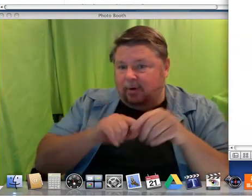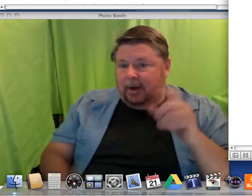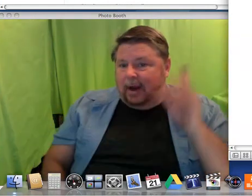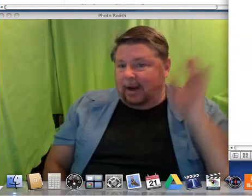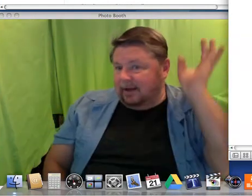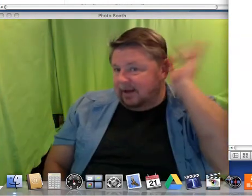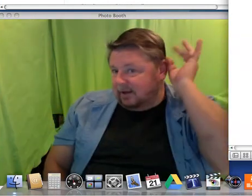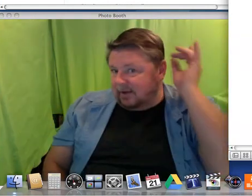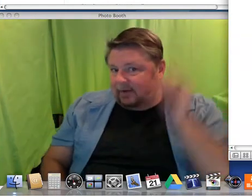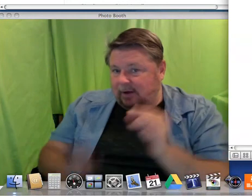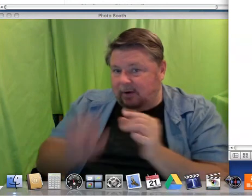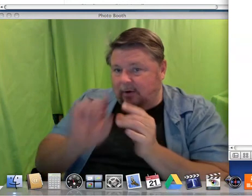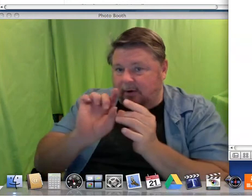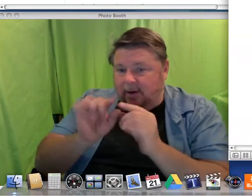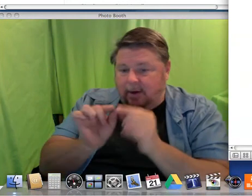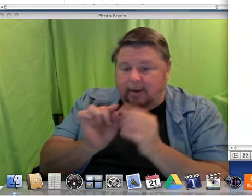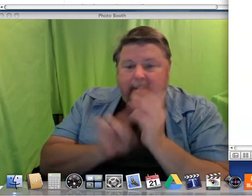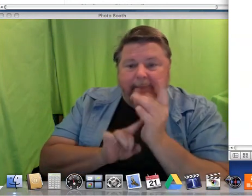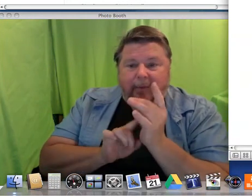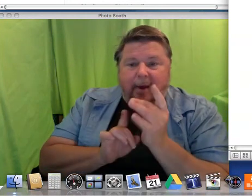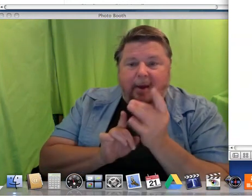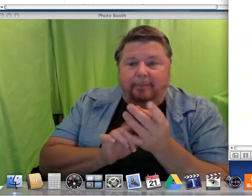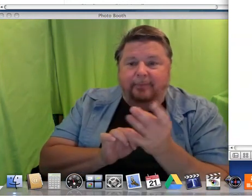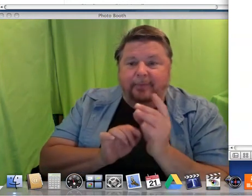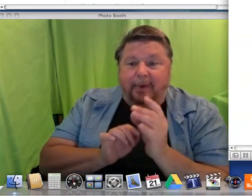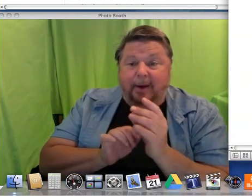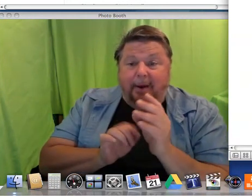transmitter. And this has a little